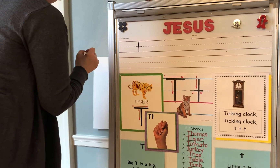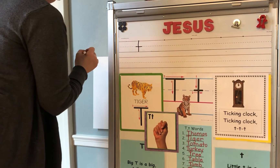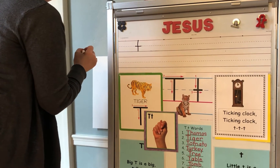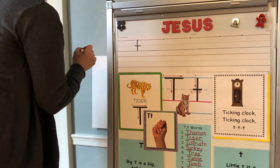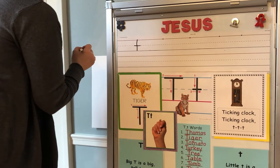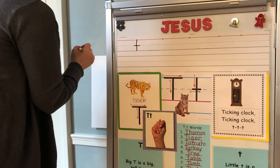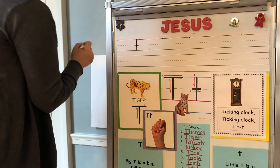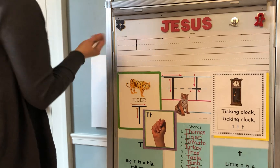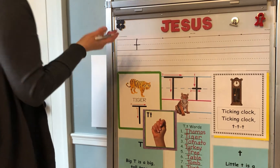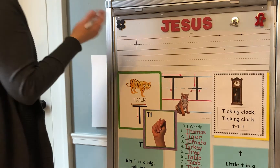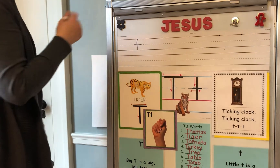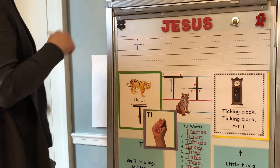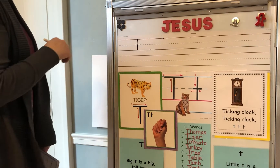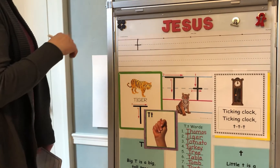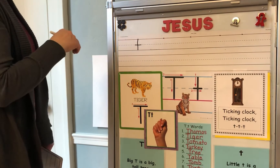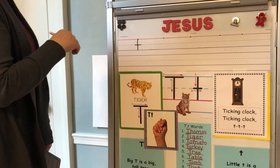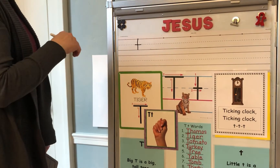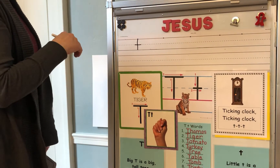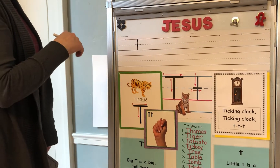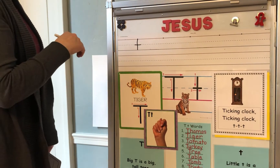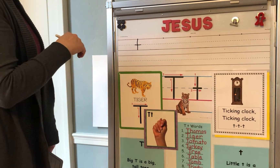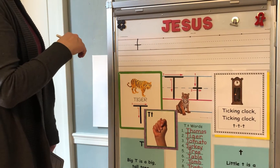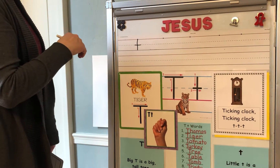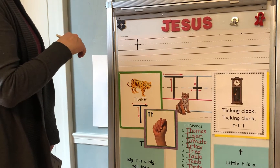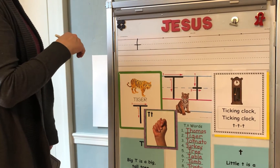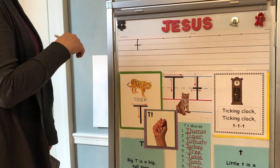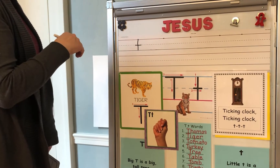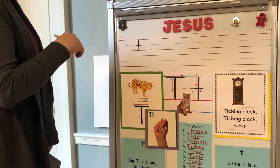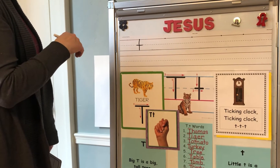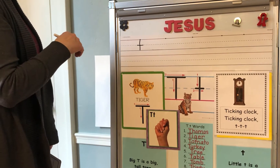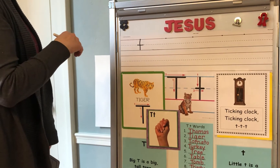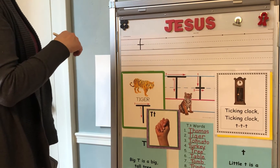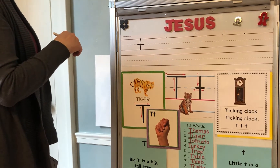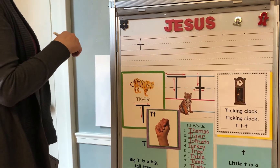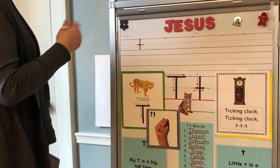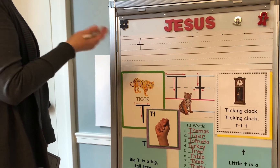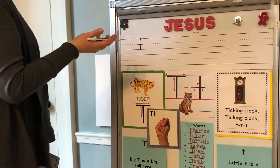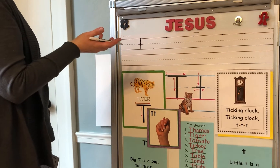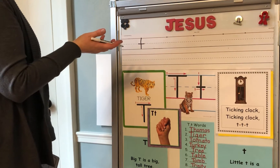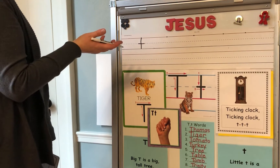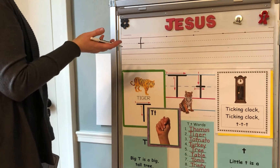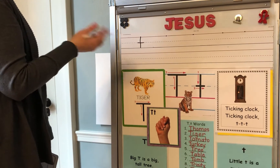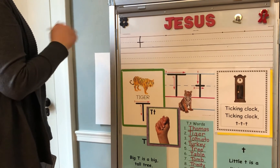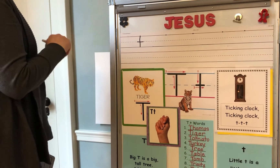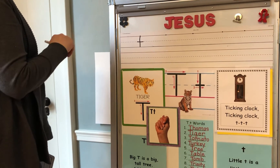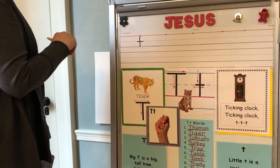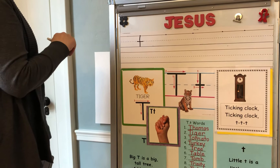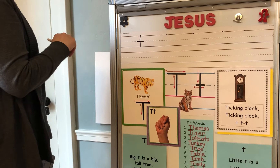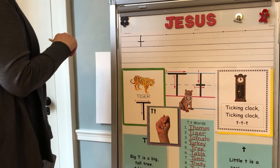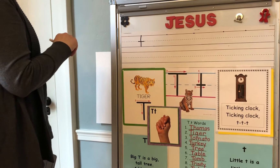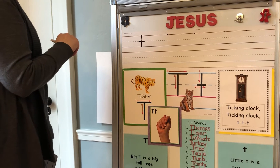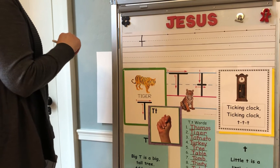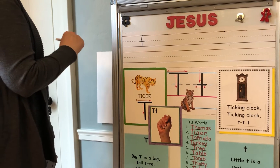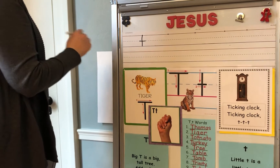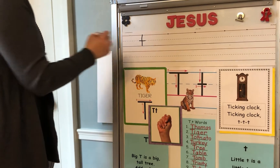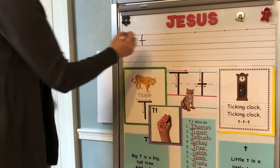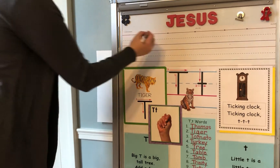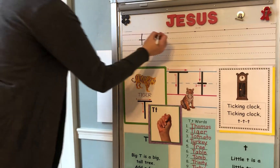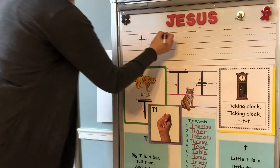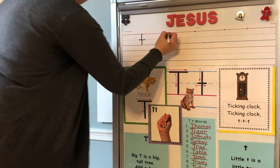and me. What does this little t look like, boys and girls? The cross that Jesus died on. Let's